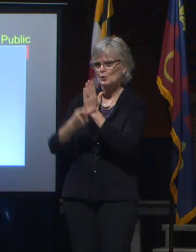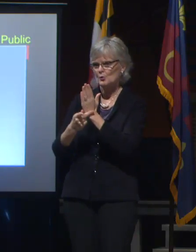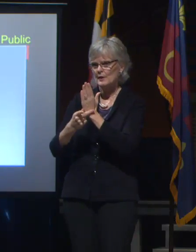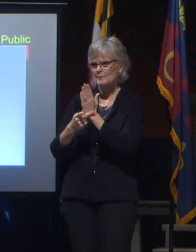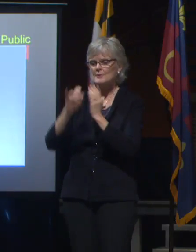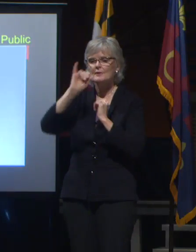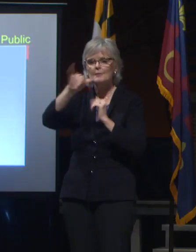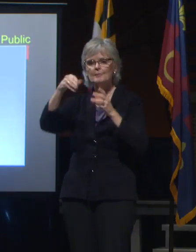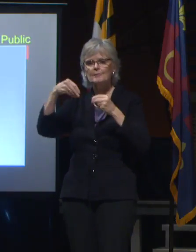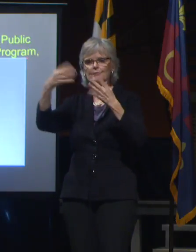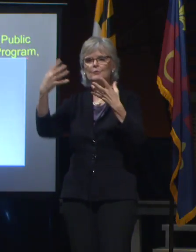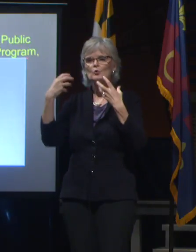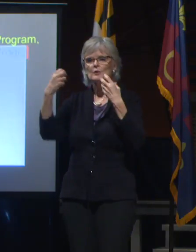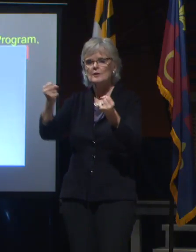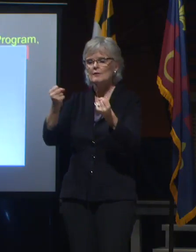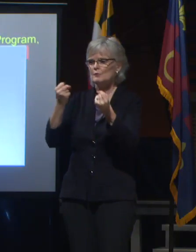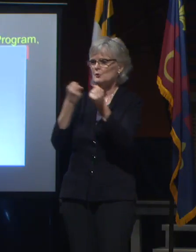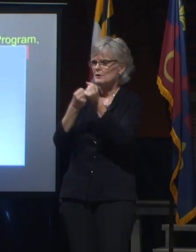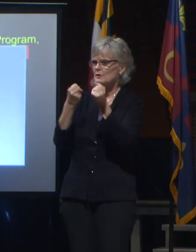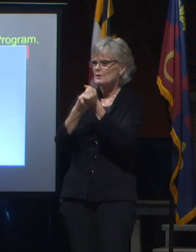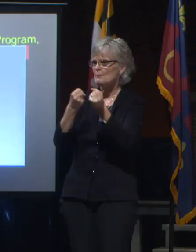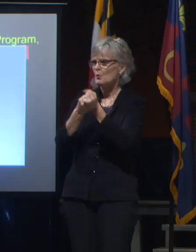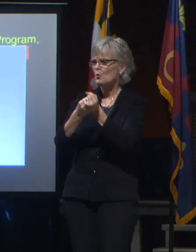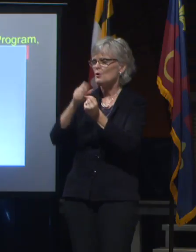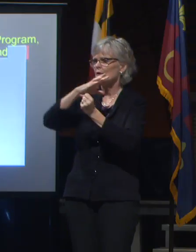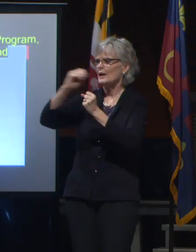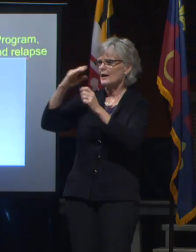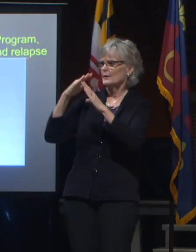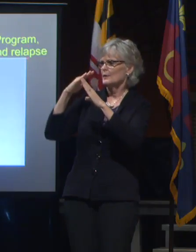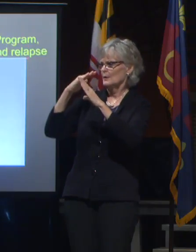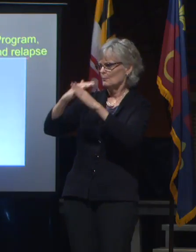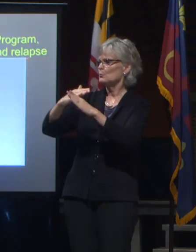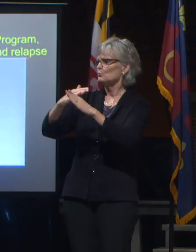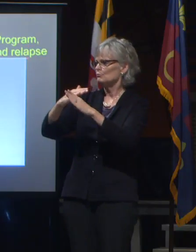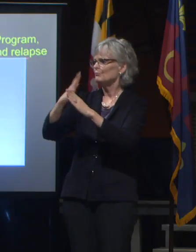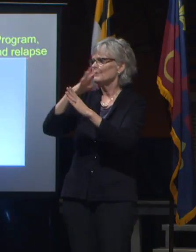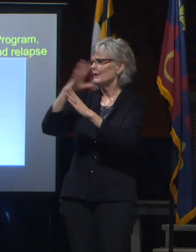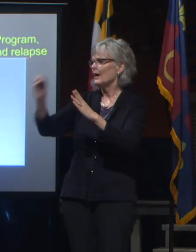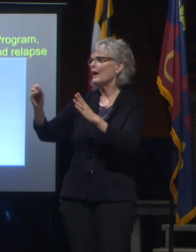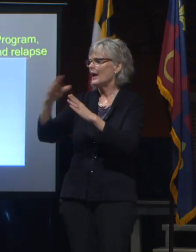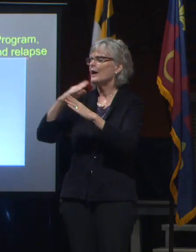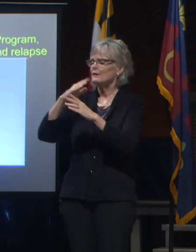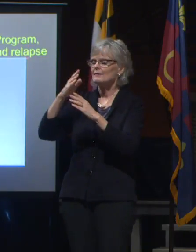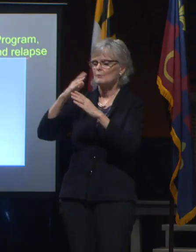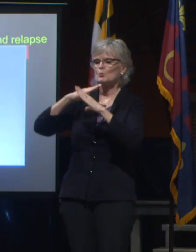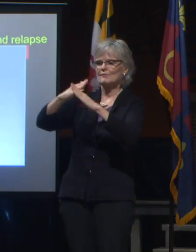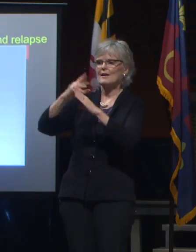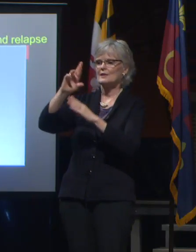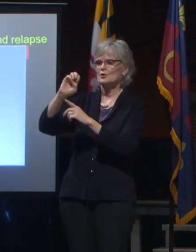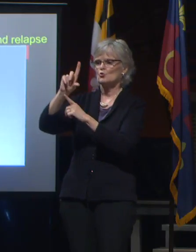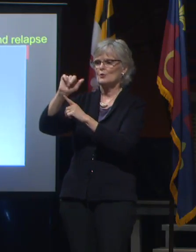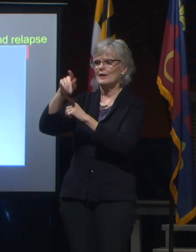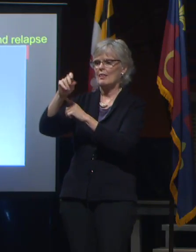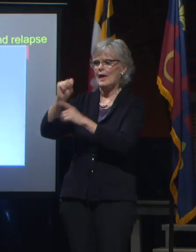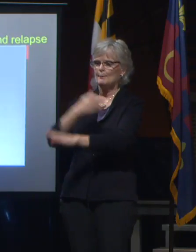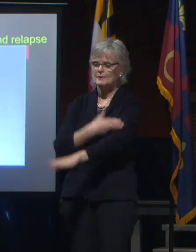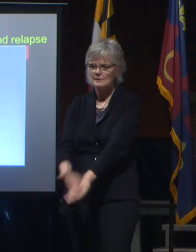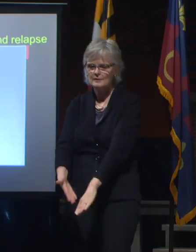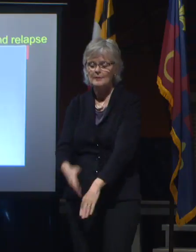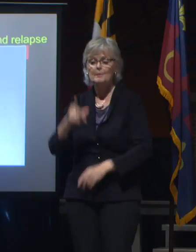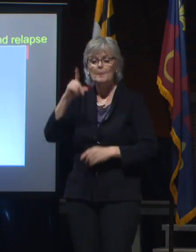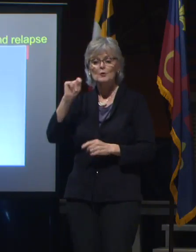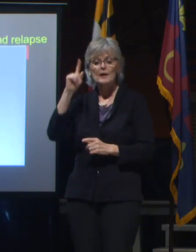which provides recovery support and prevents relapse prevention. At this time, the